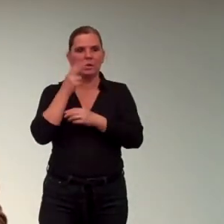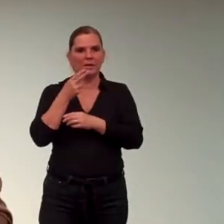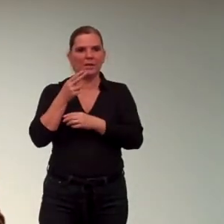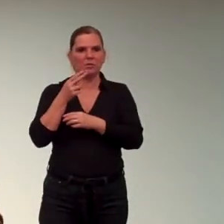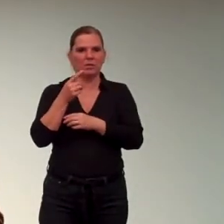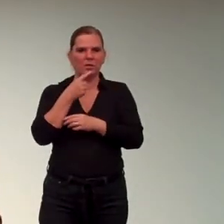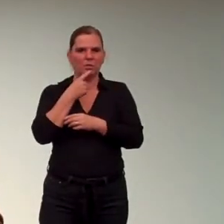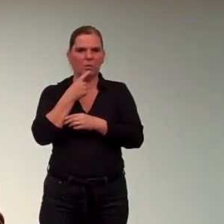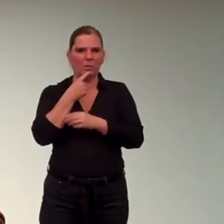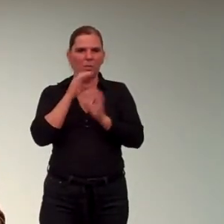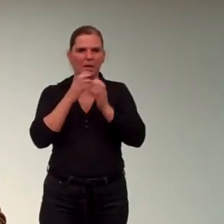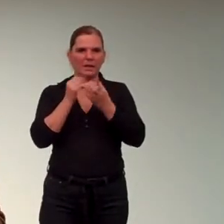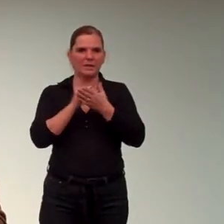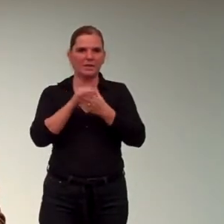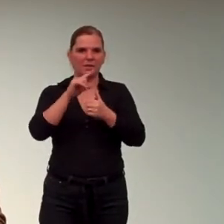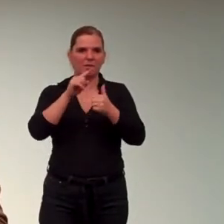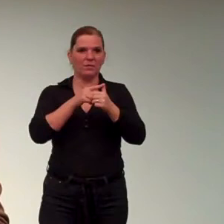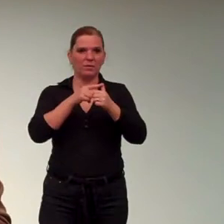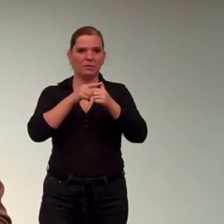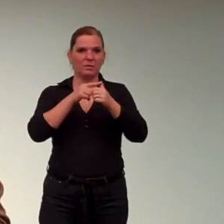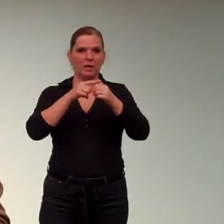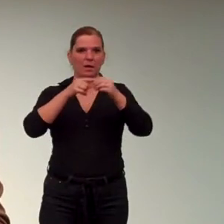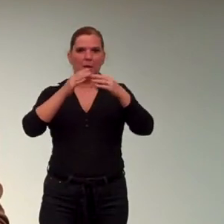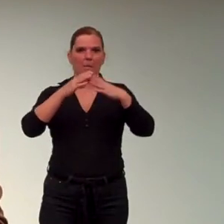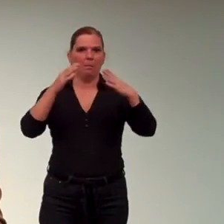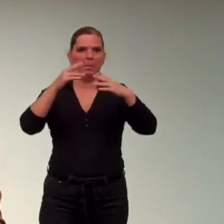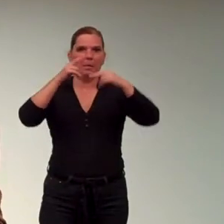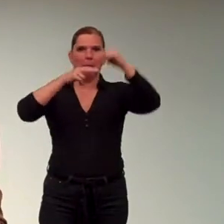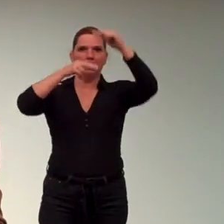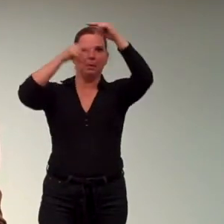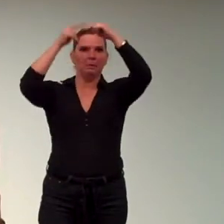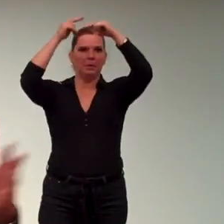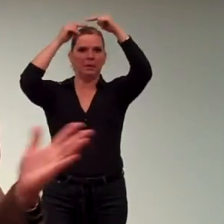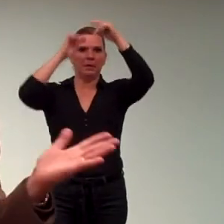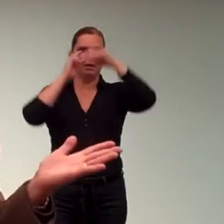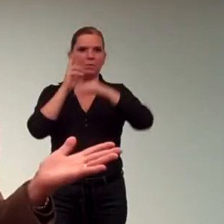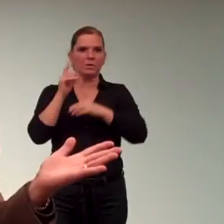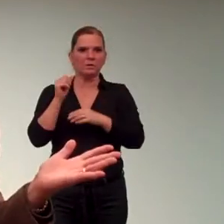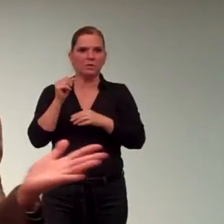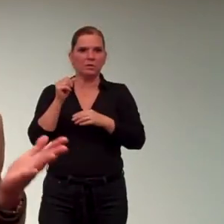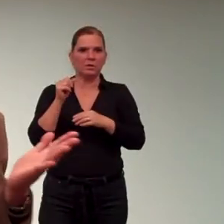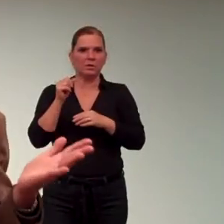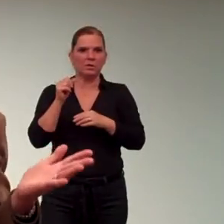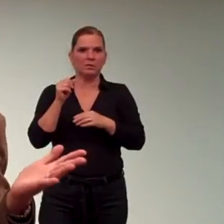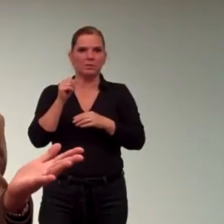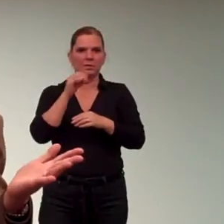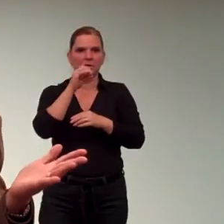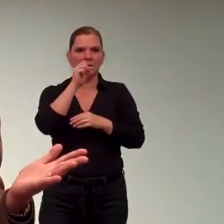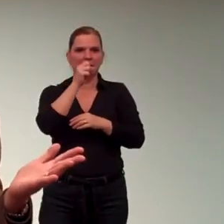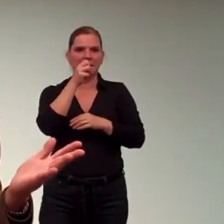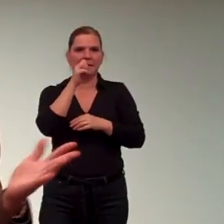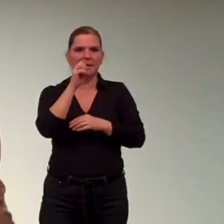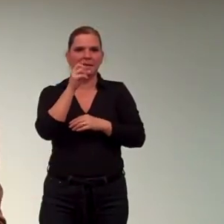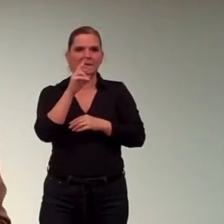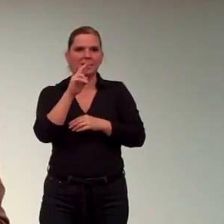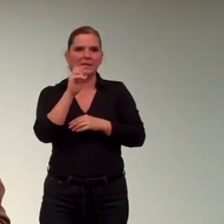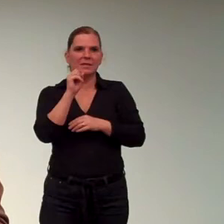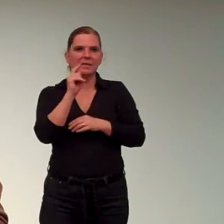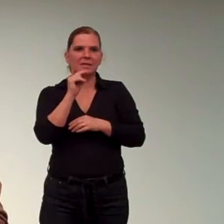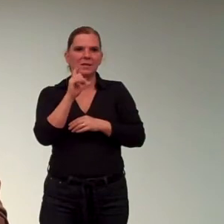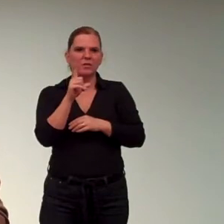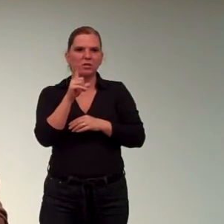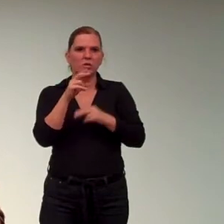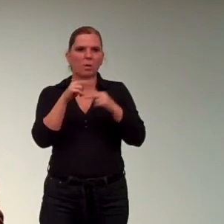tell my classes that the first skyscraper in West Virginia was what's now the Severstock building, the old Schmulbach